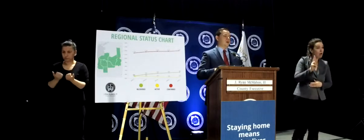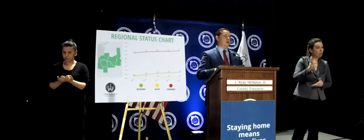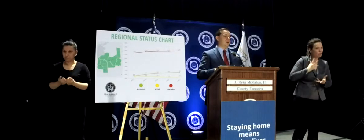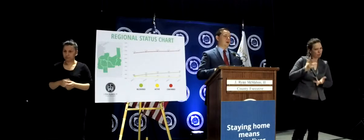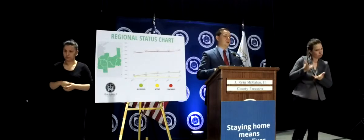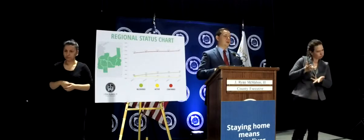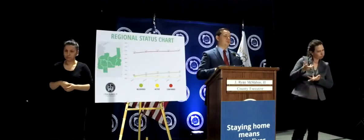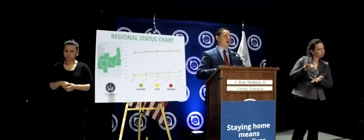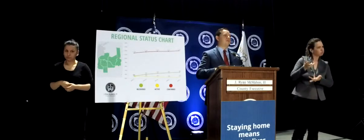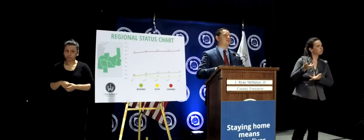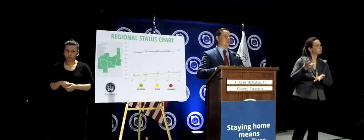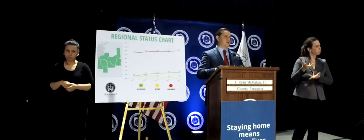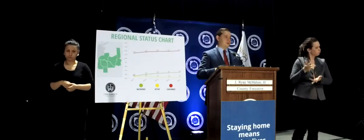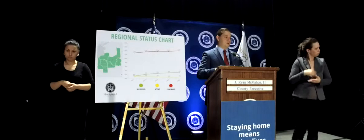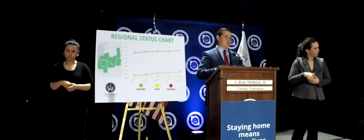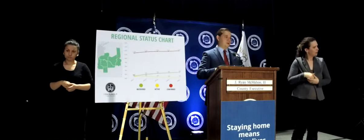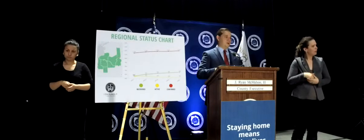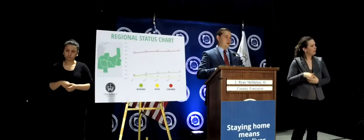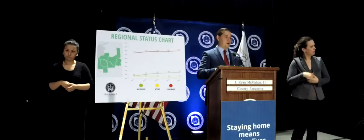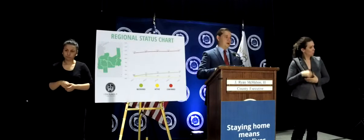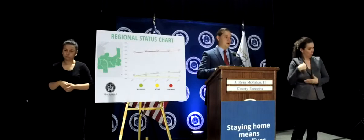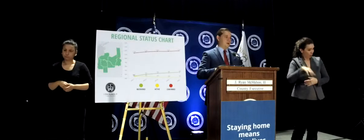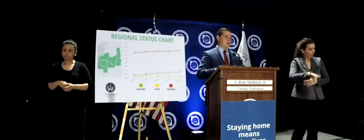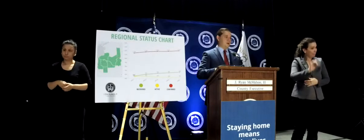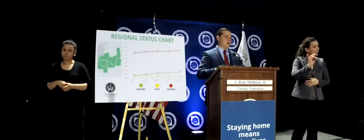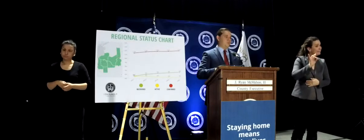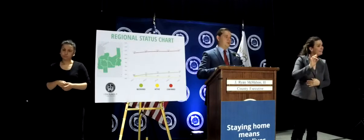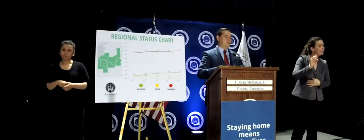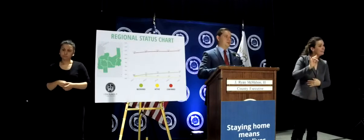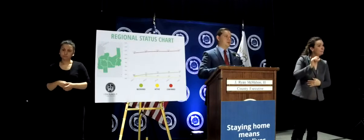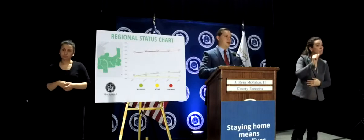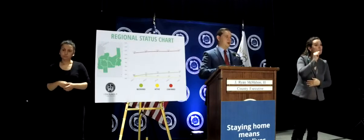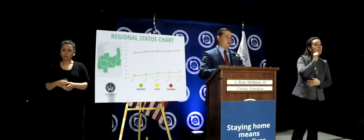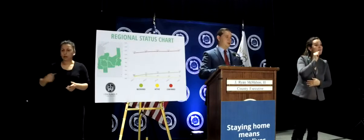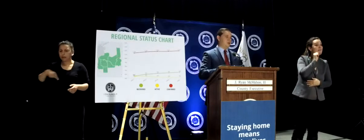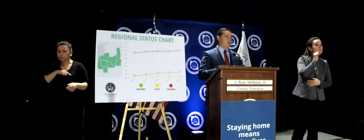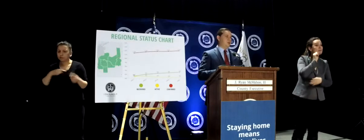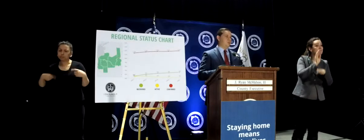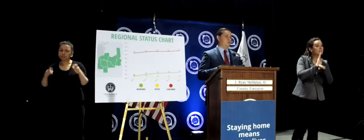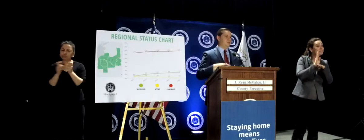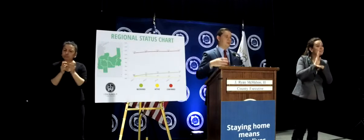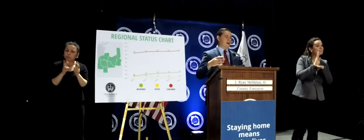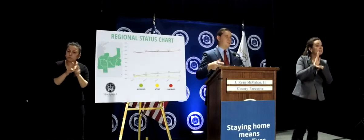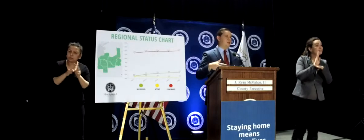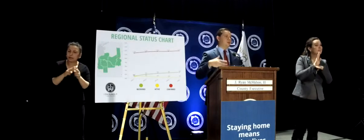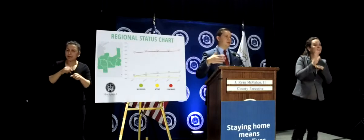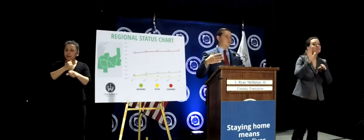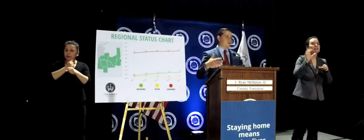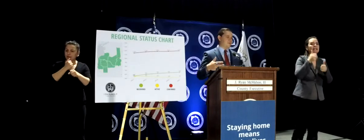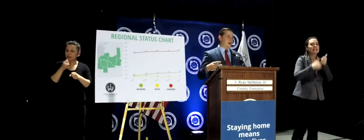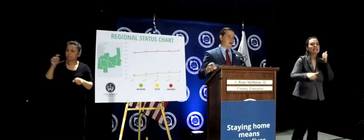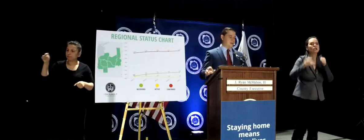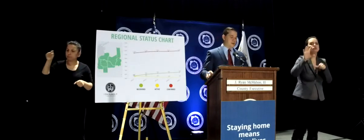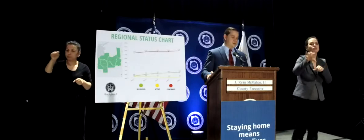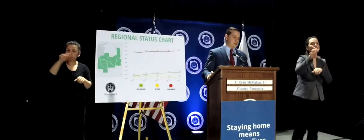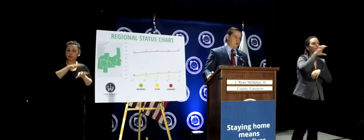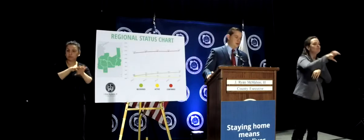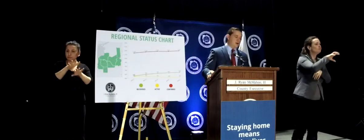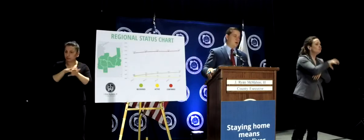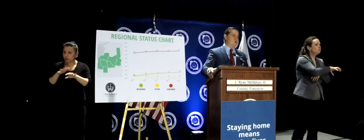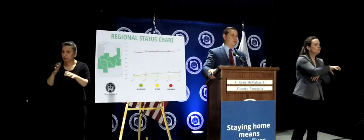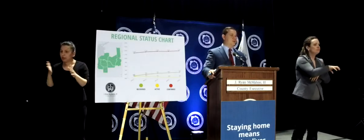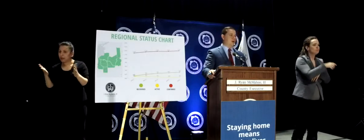various key private sector companies in each county, briefing them, getting their feedback on